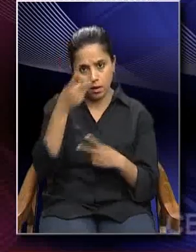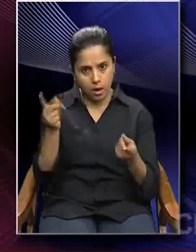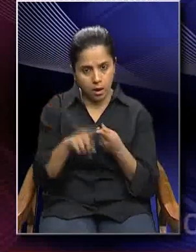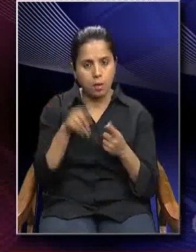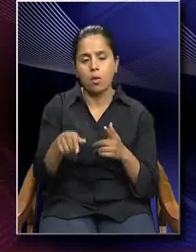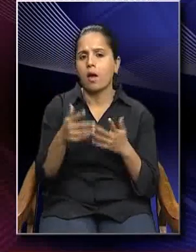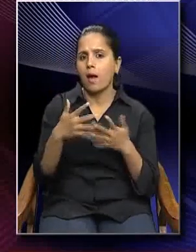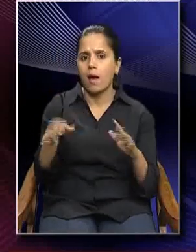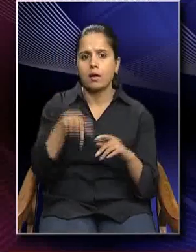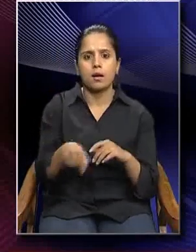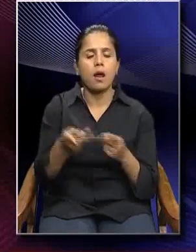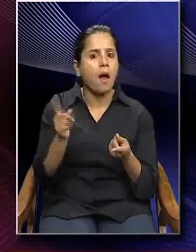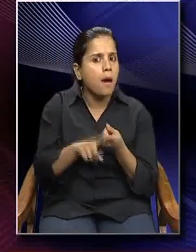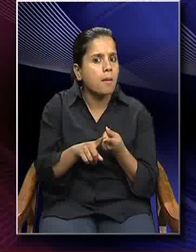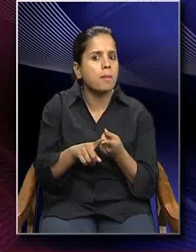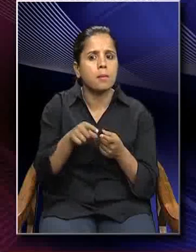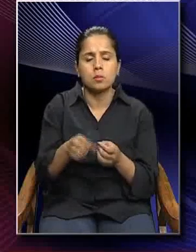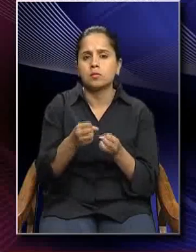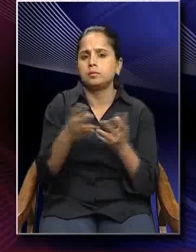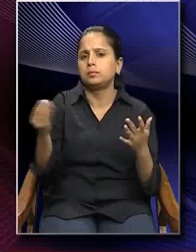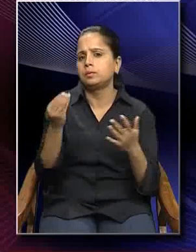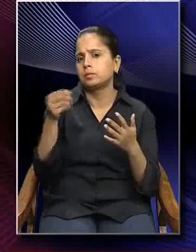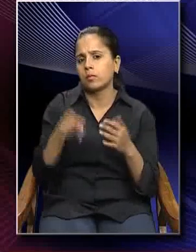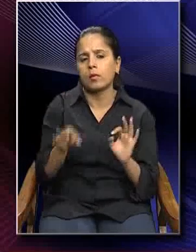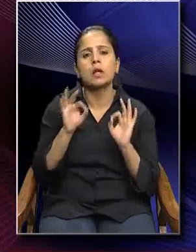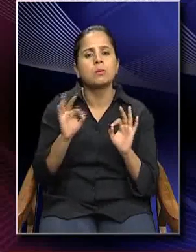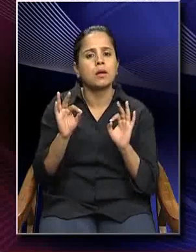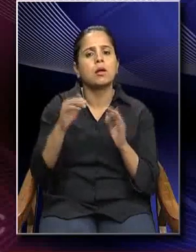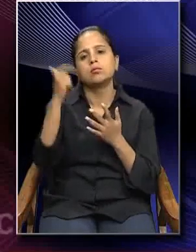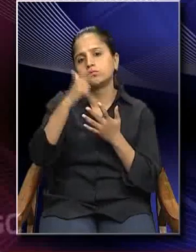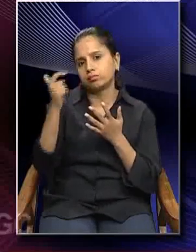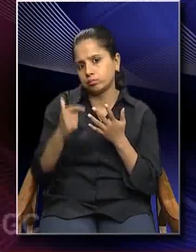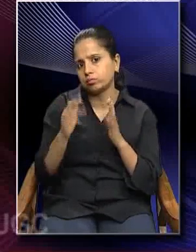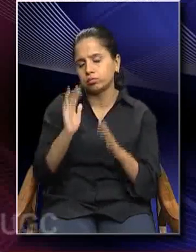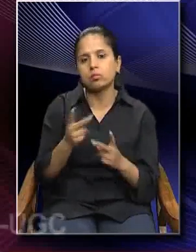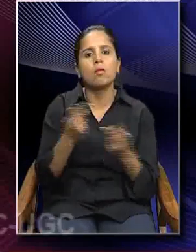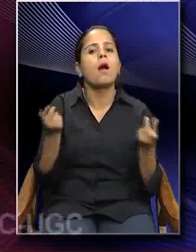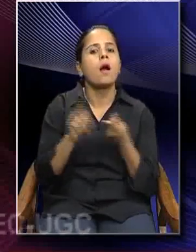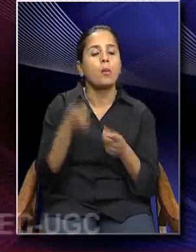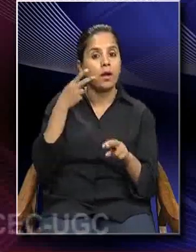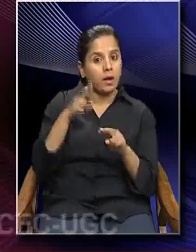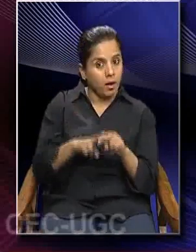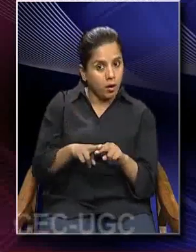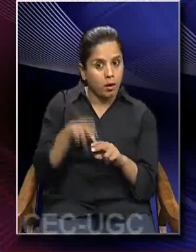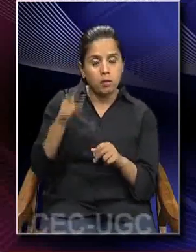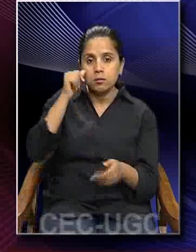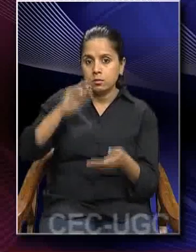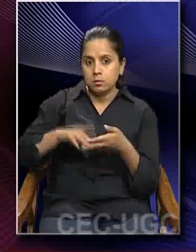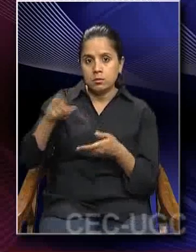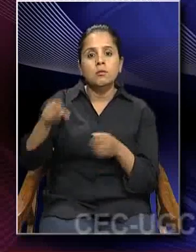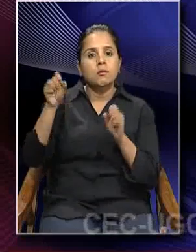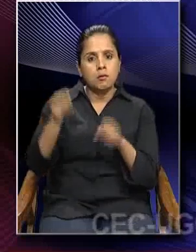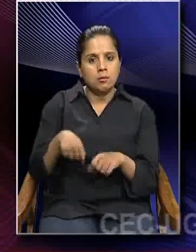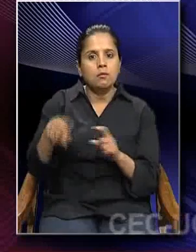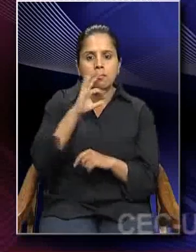under restraint. So, these were some of the special circumstances under which a husband could